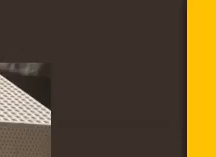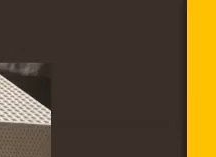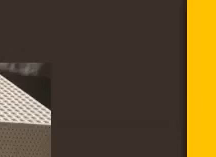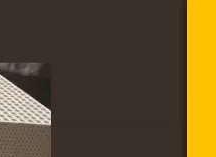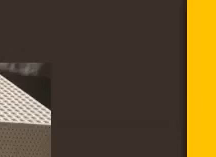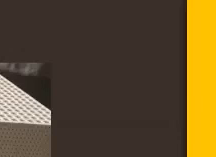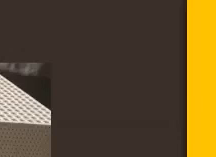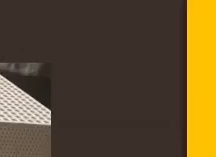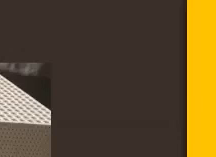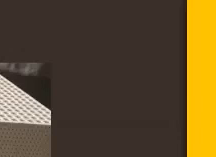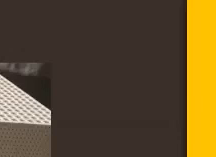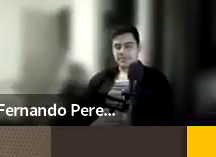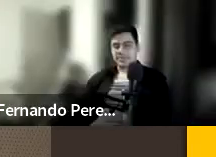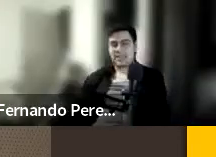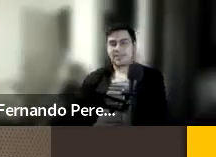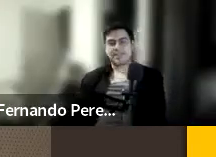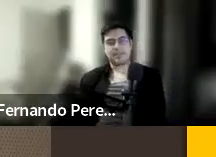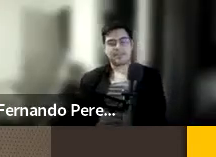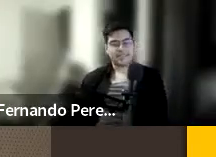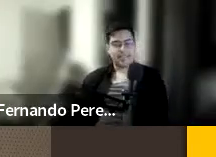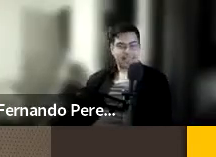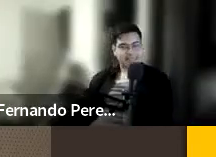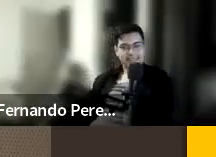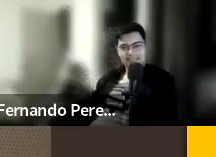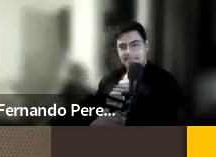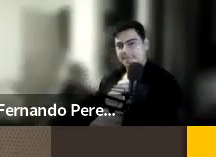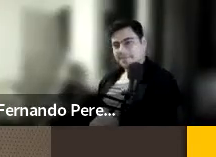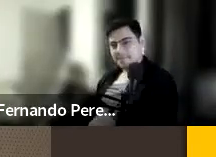de Ámbar. Ya sabemos que el Xbox es de Alexa.